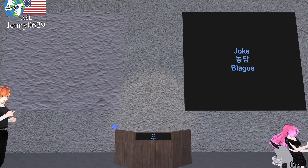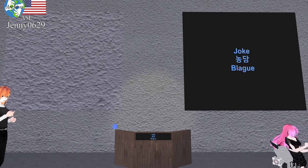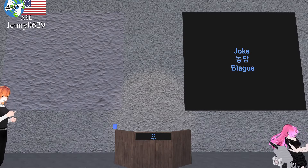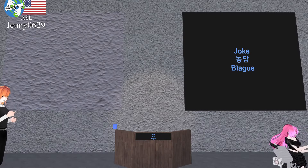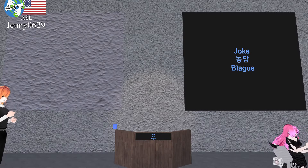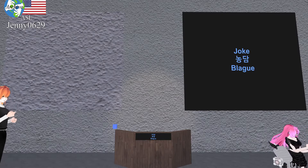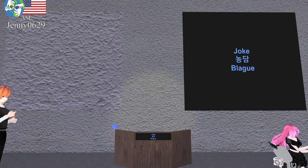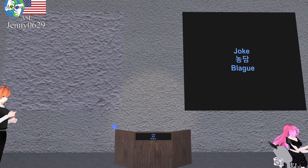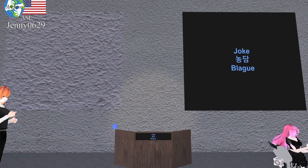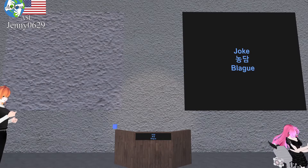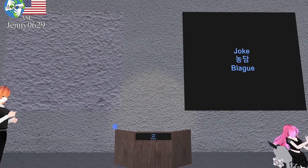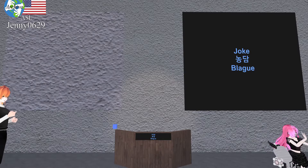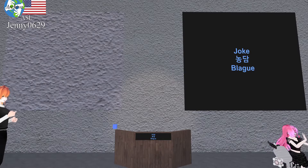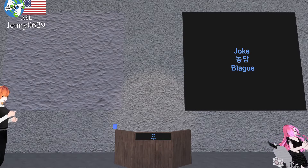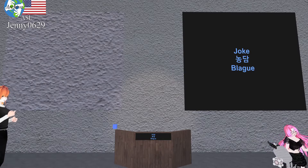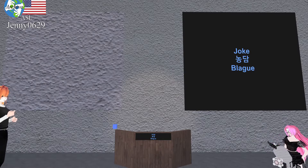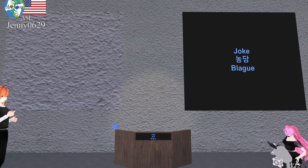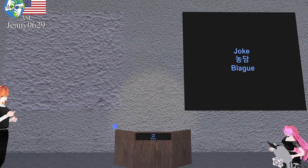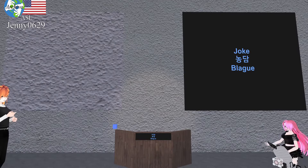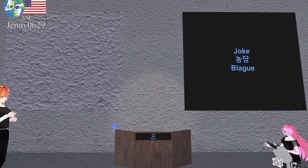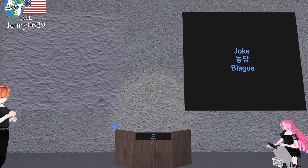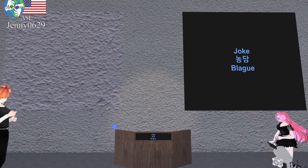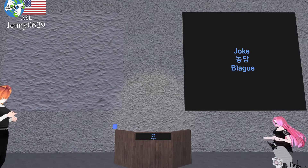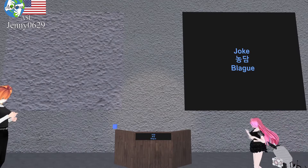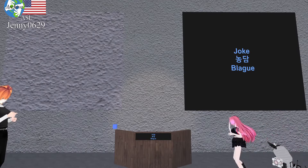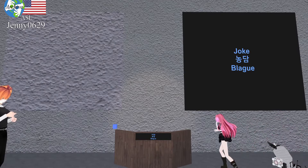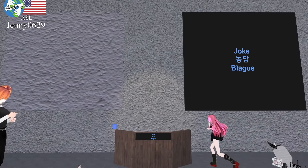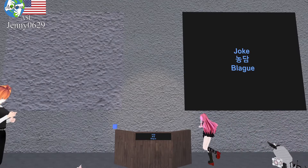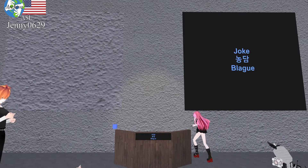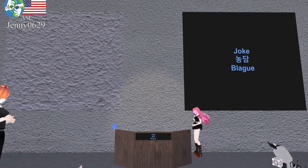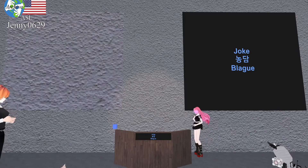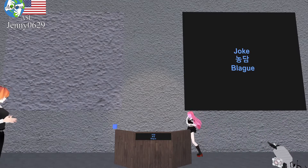There you go. Yep. Yay! Okay.